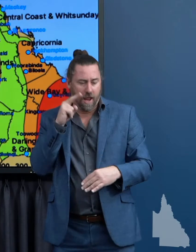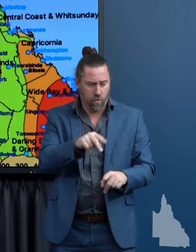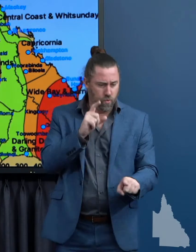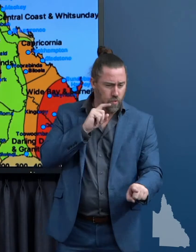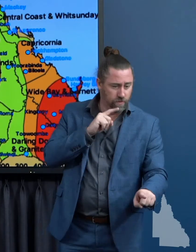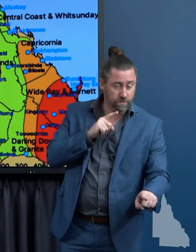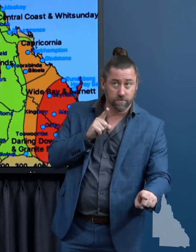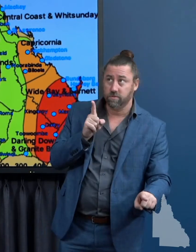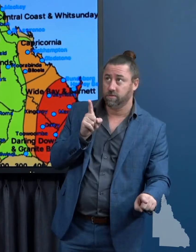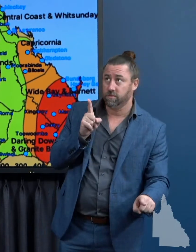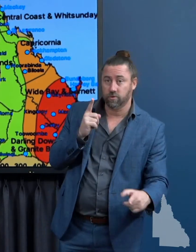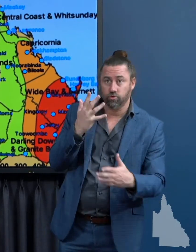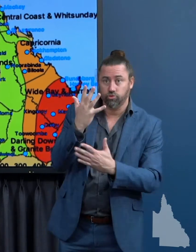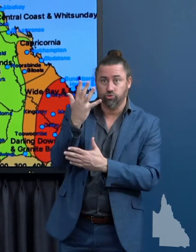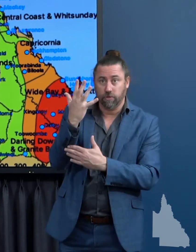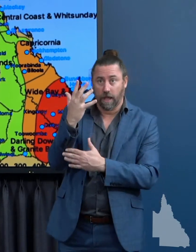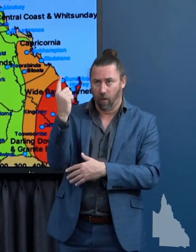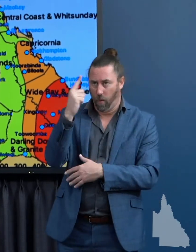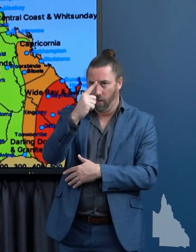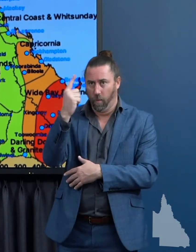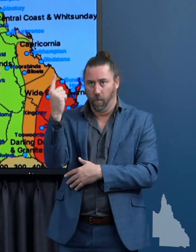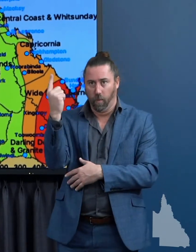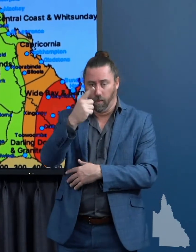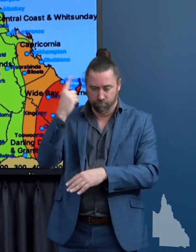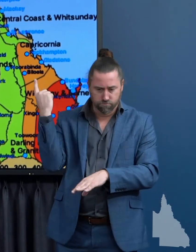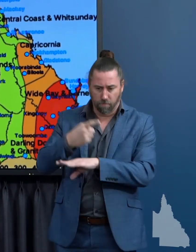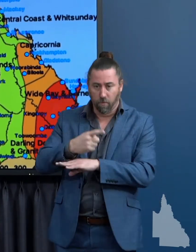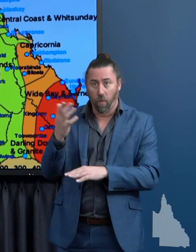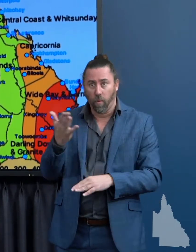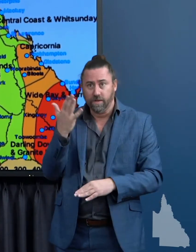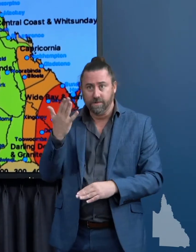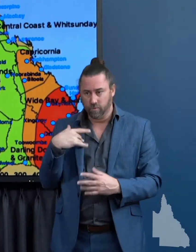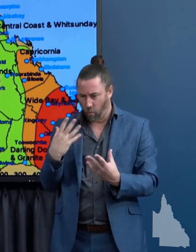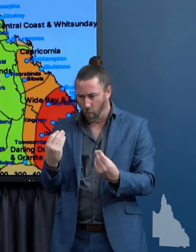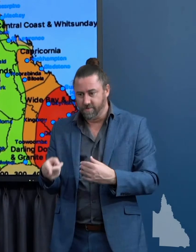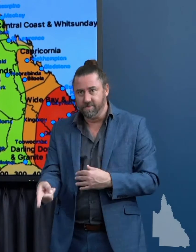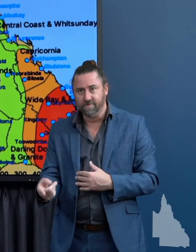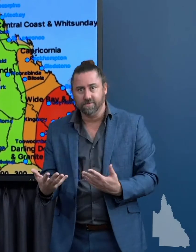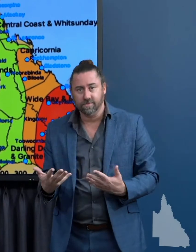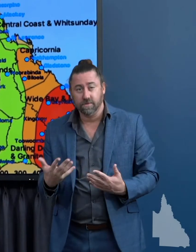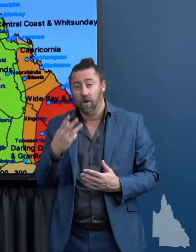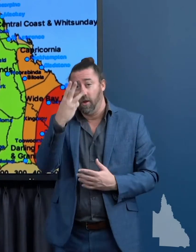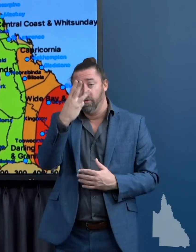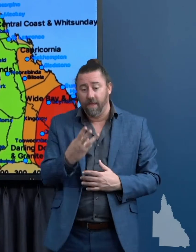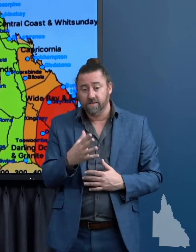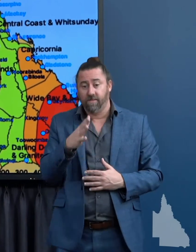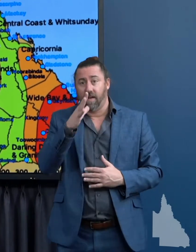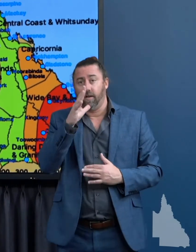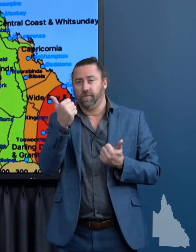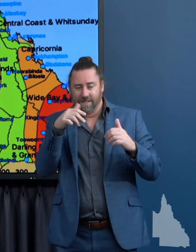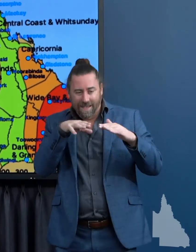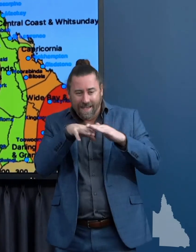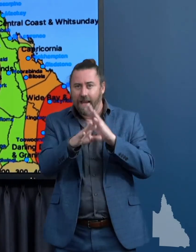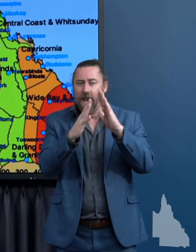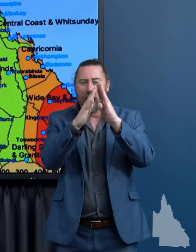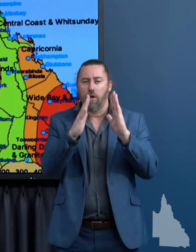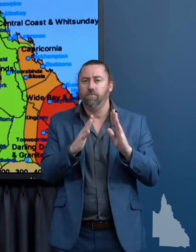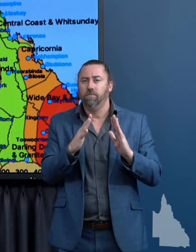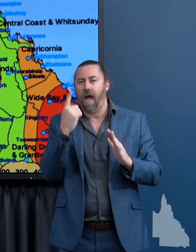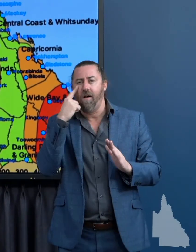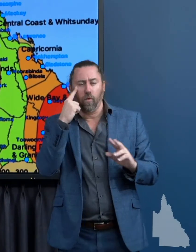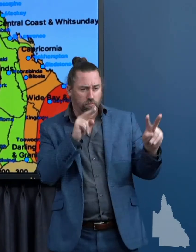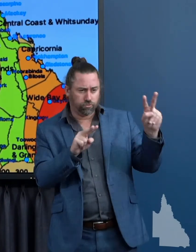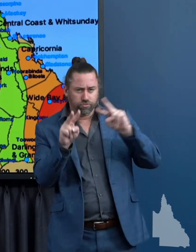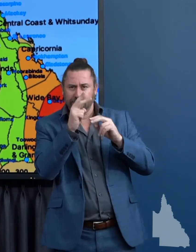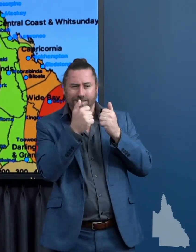think about trees and your safety. We conducted 3,500 assessments on properties yesterday.